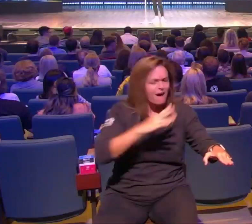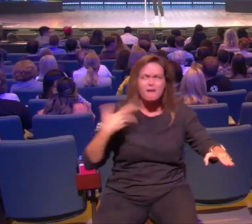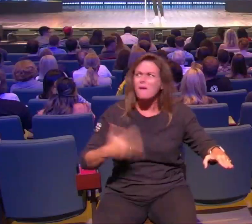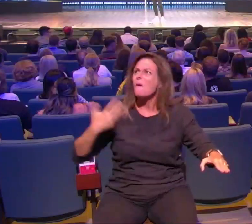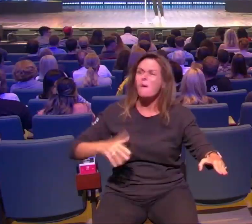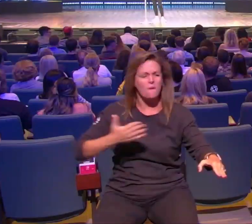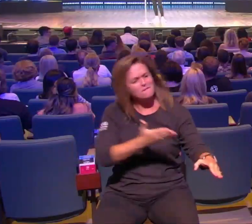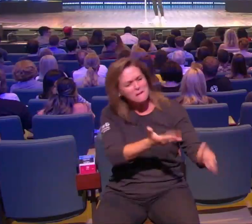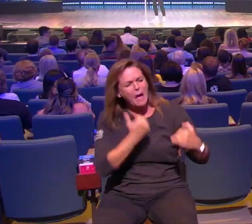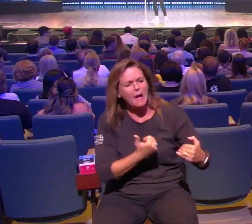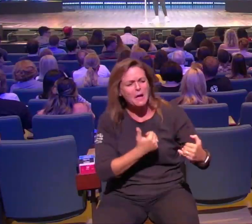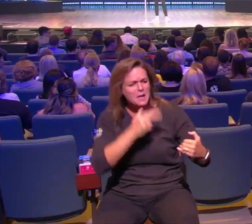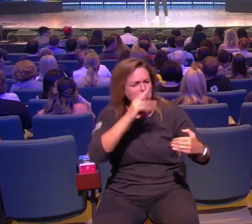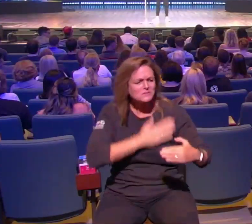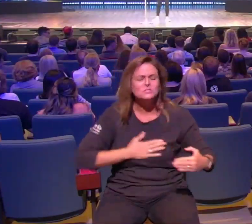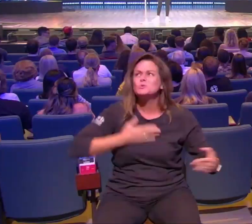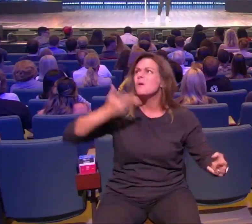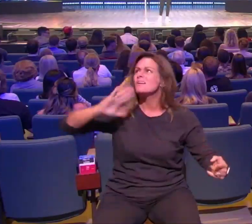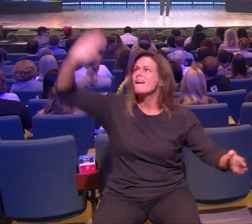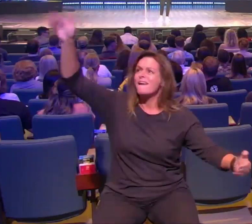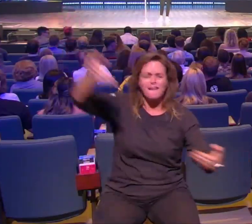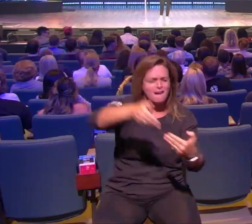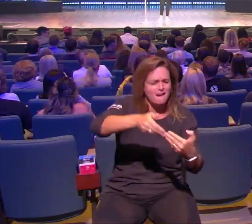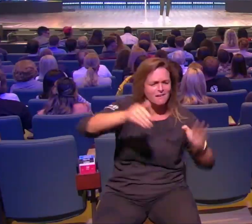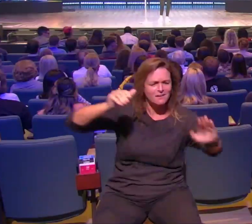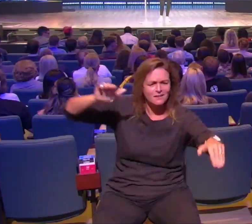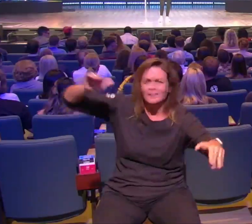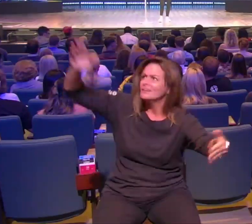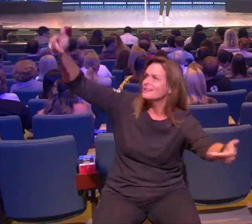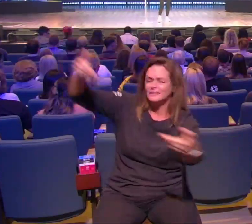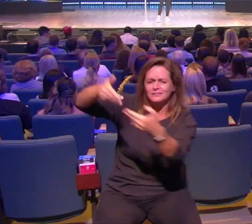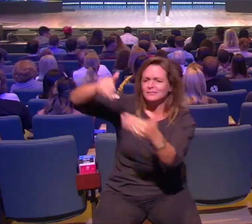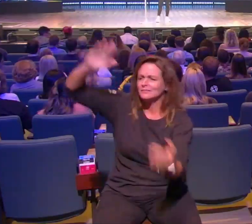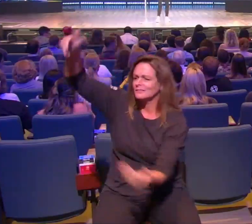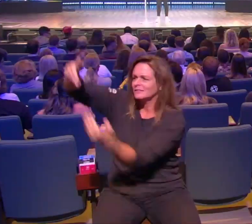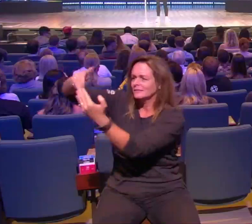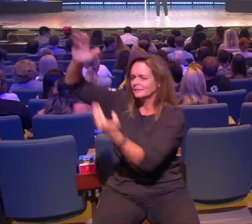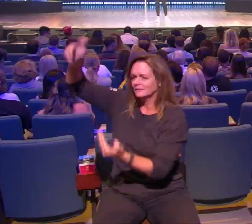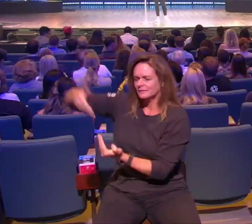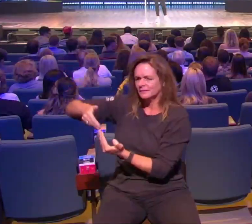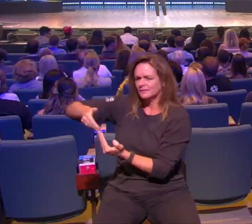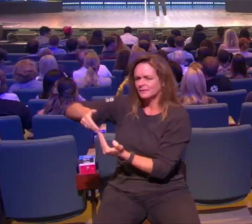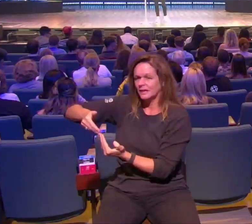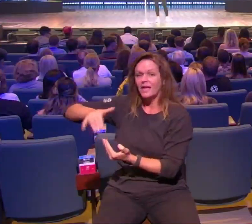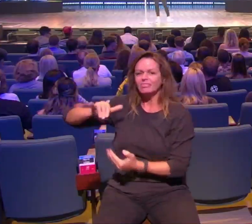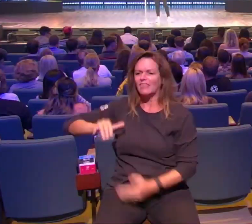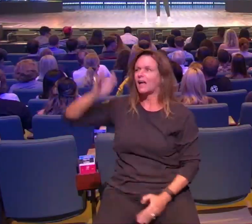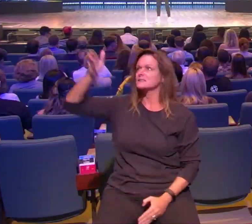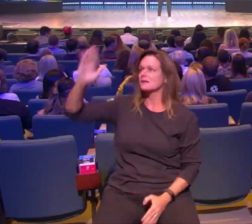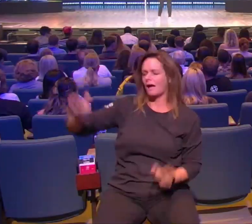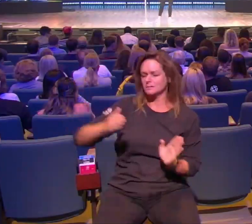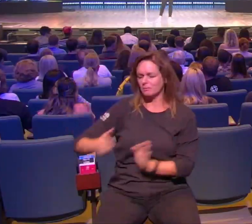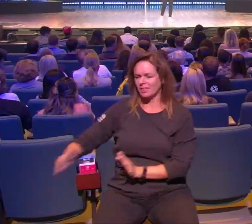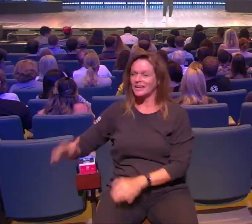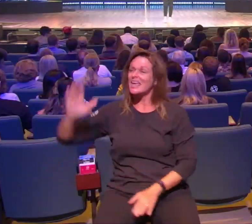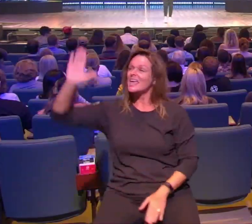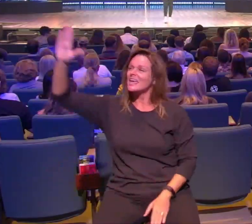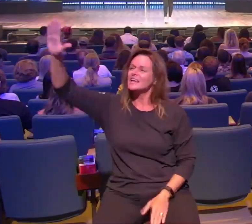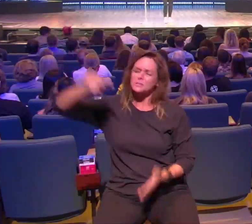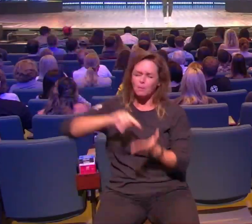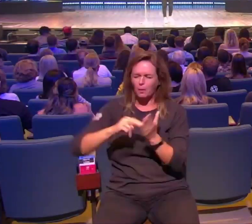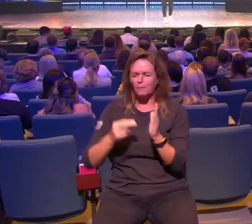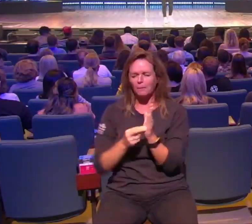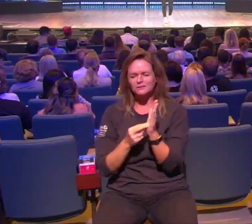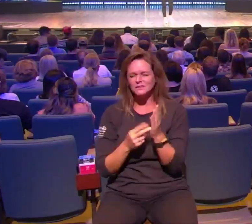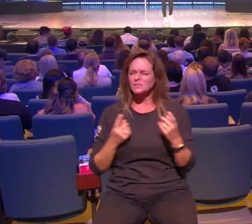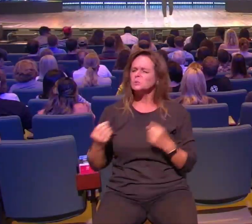would be nothing that could keep you back from the destiny and the purpose that he has for you. But I want you to know that the stepping into a